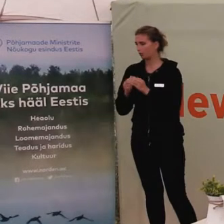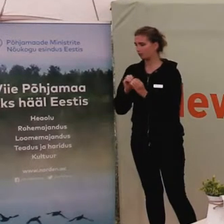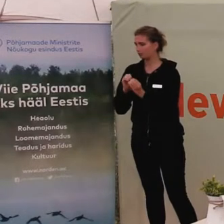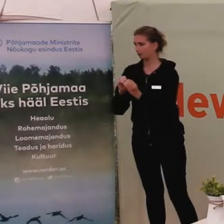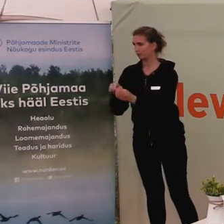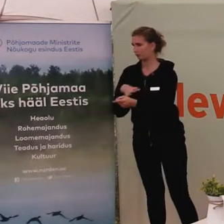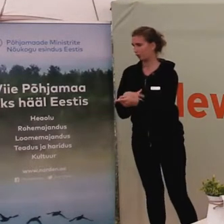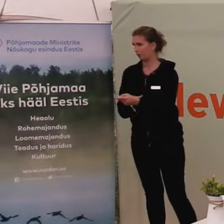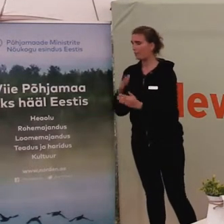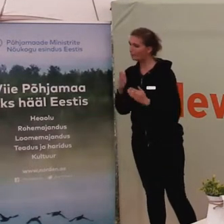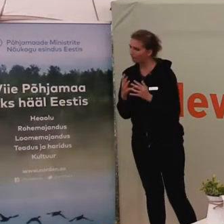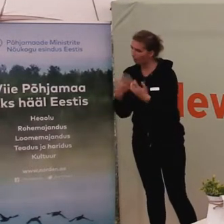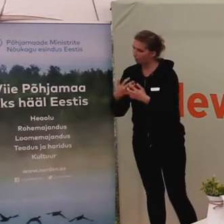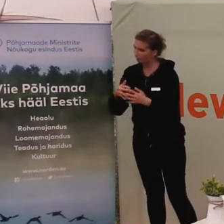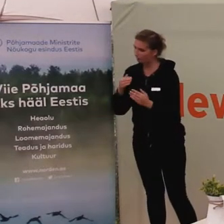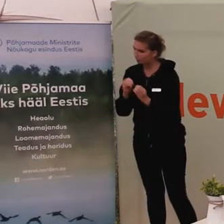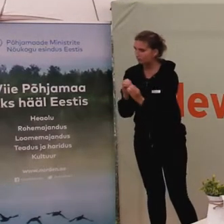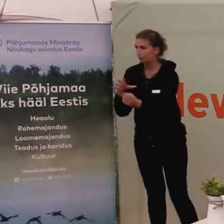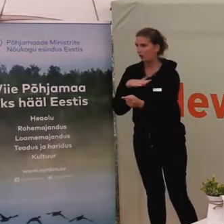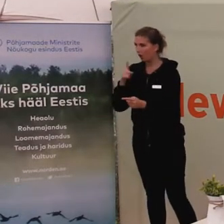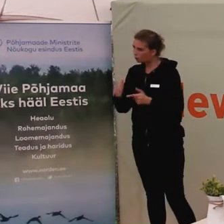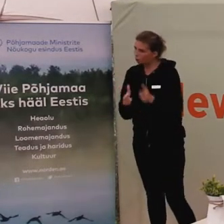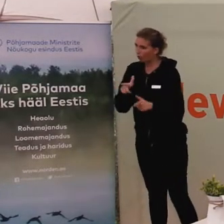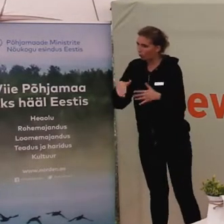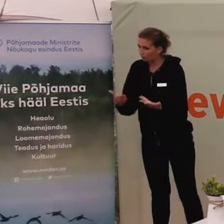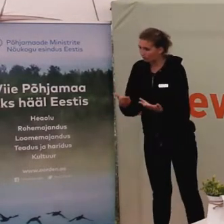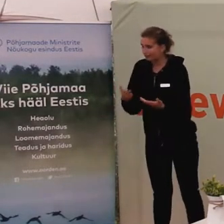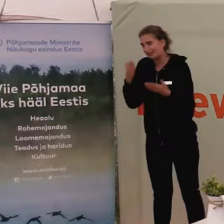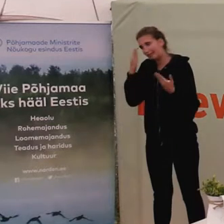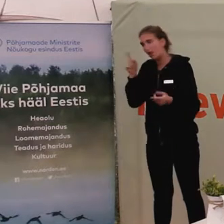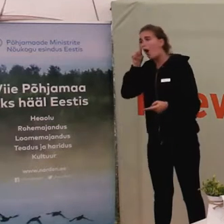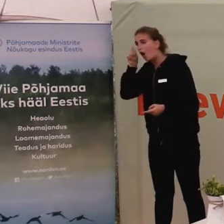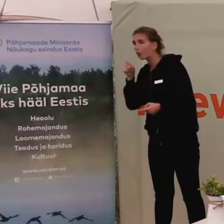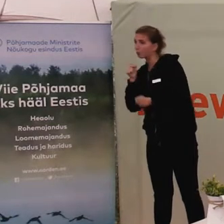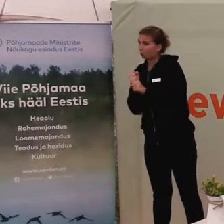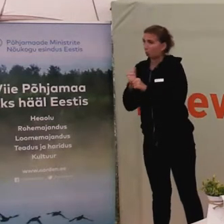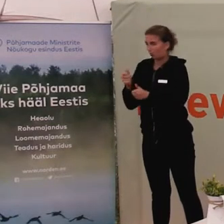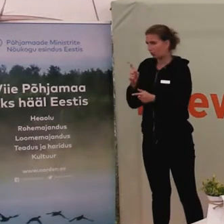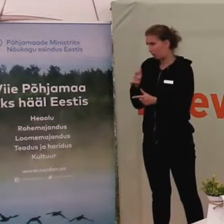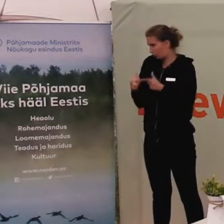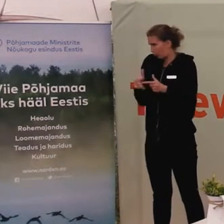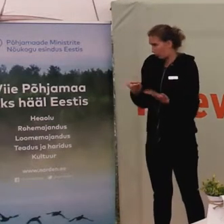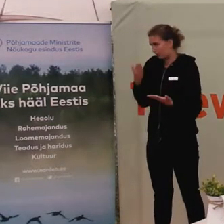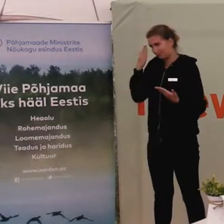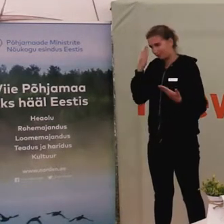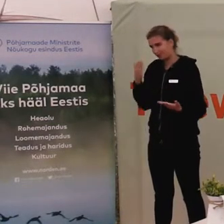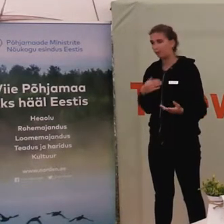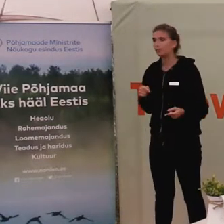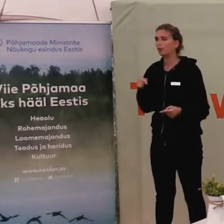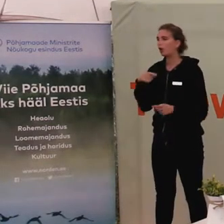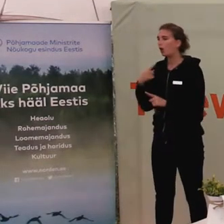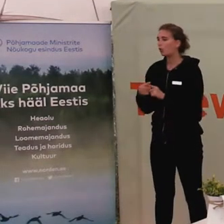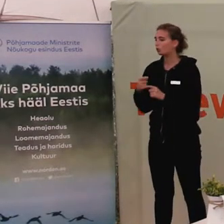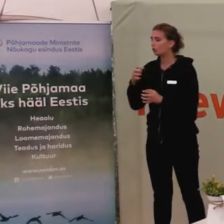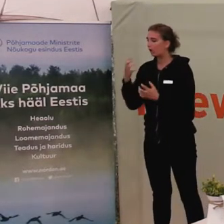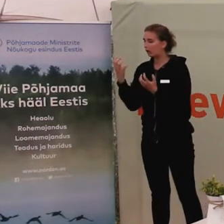technology, how we can do that. We're just assuming that. Indeed, basically, it's taxing the technology is related